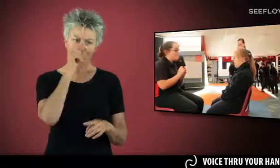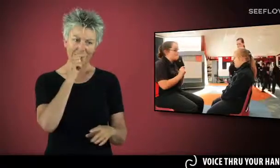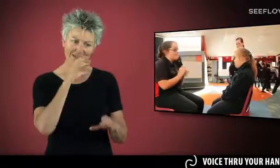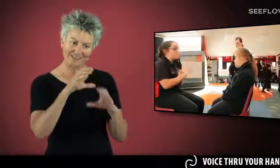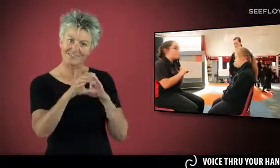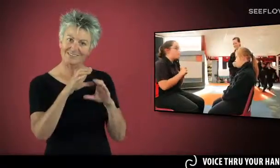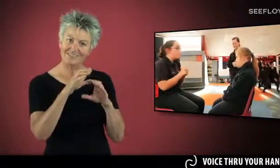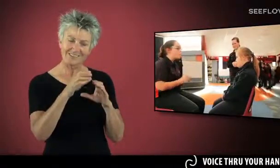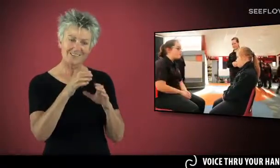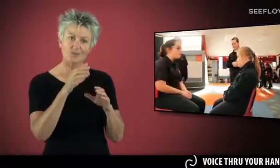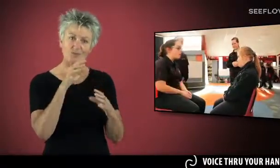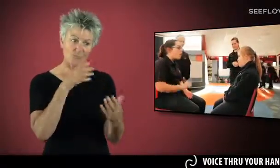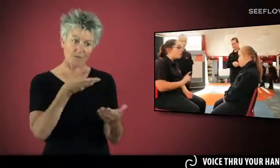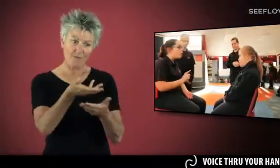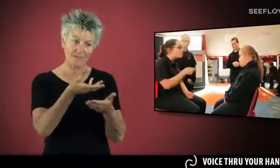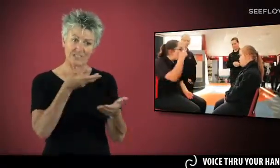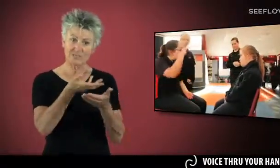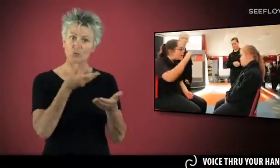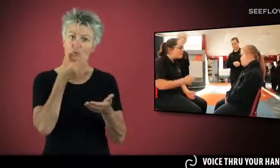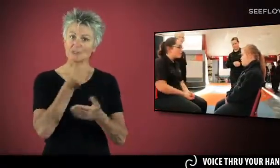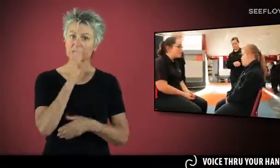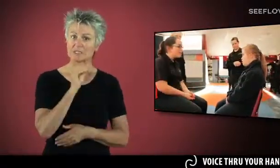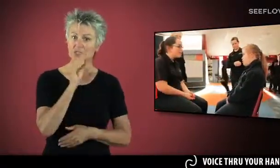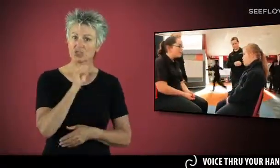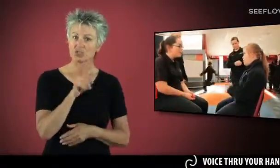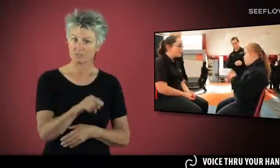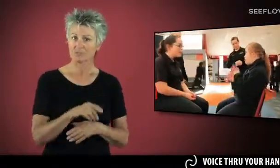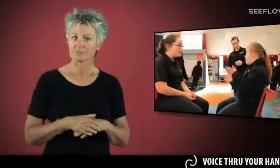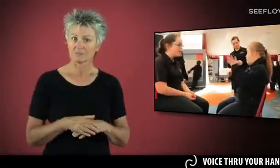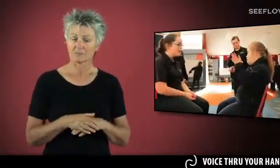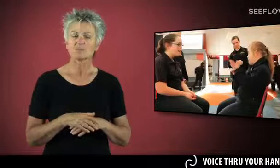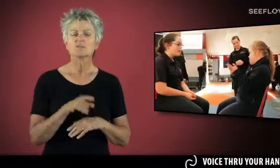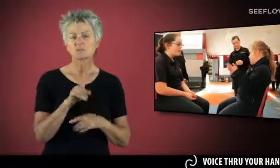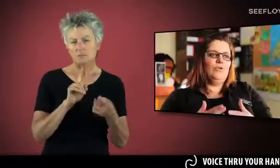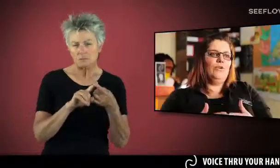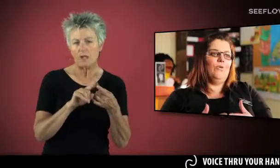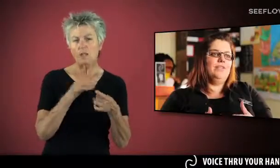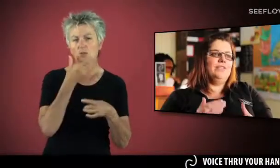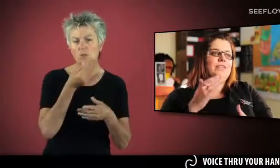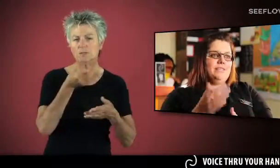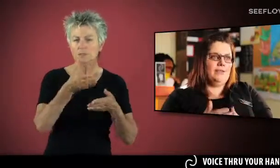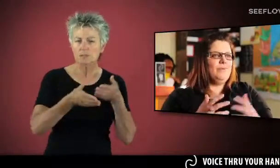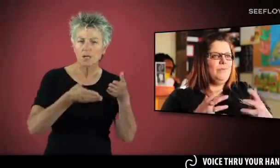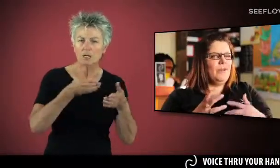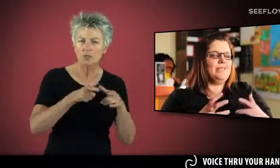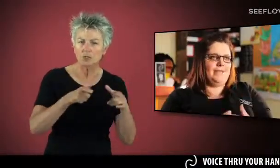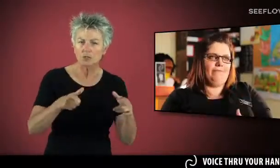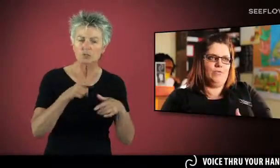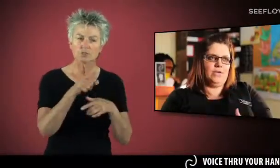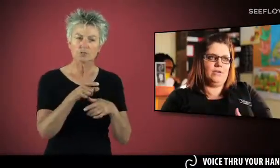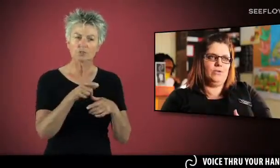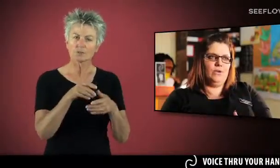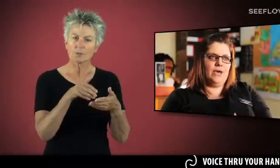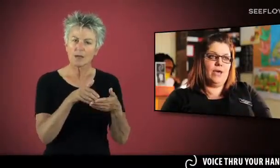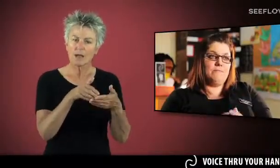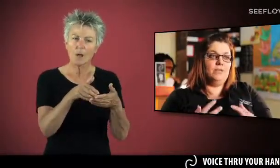spoken word. And she uses a lot of sign, and still uses a lot of sign, to help her with the next step, but like